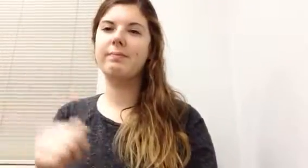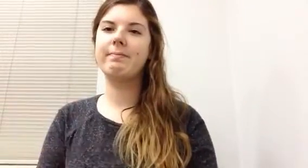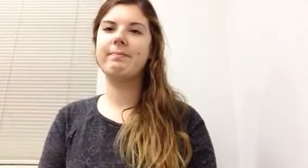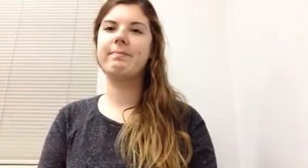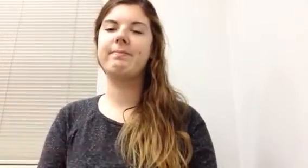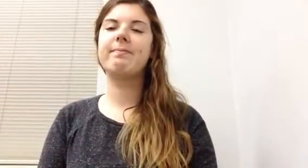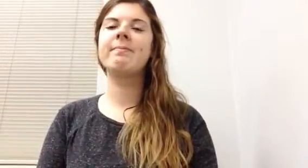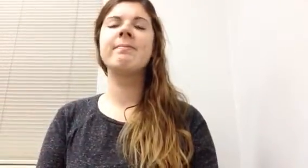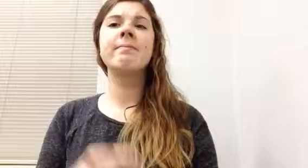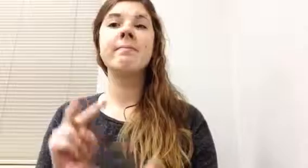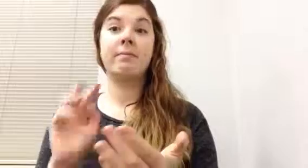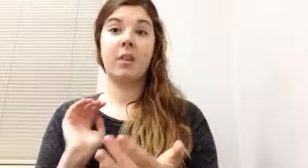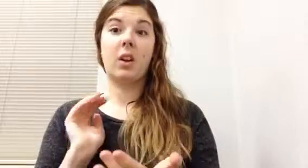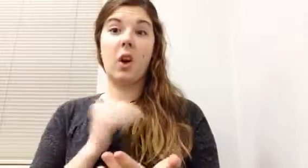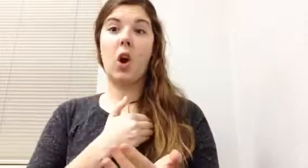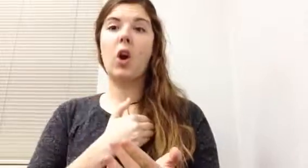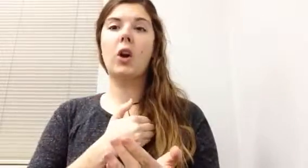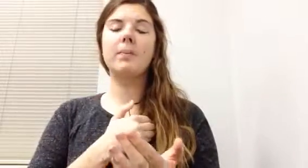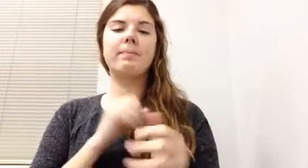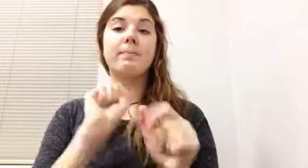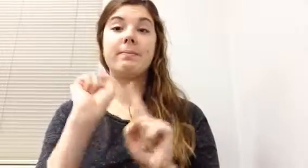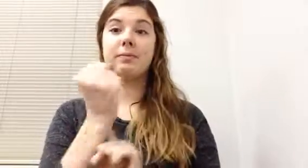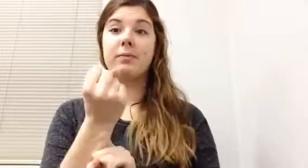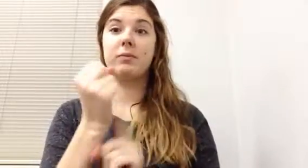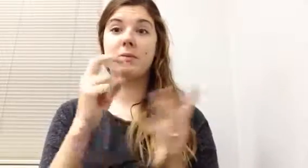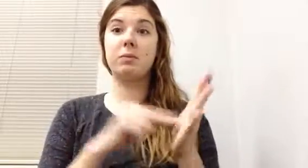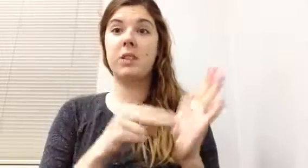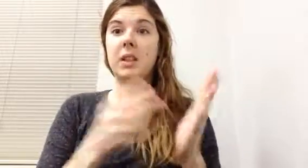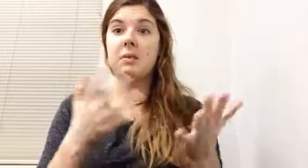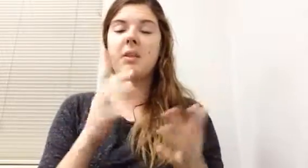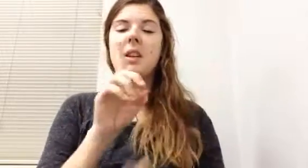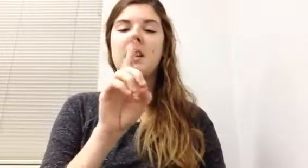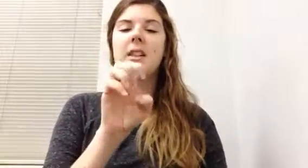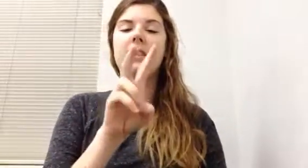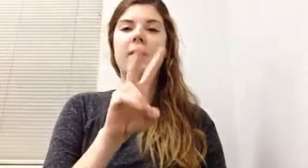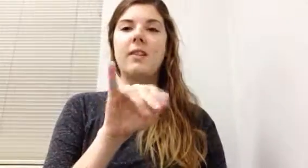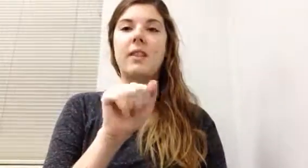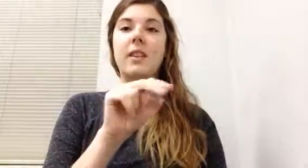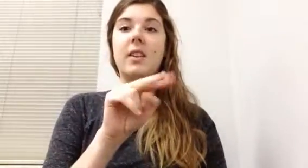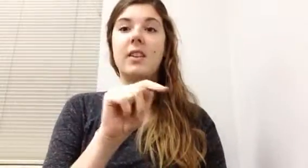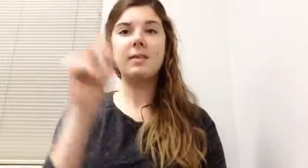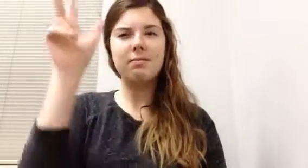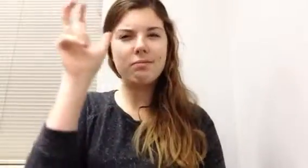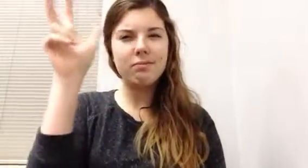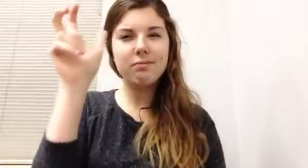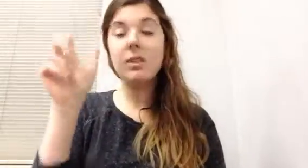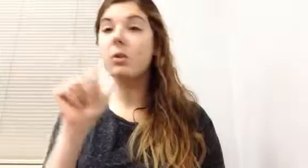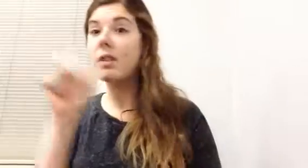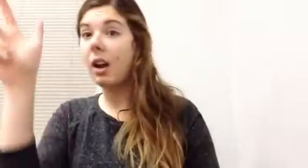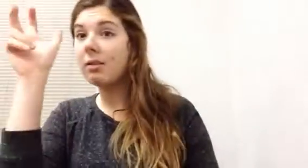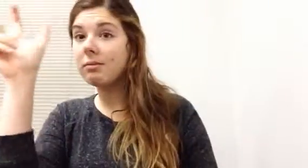What it means in our context is what is deviant or not deviant is really defined by people's response to